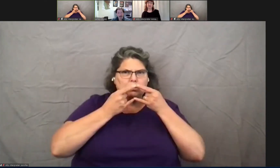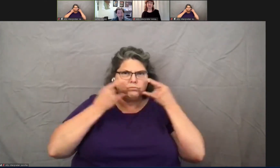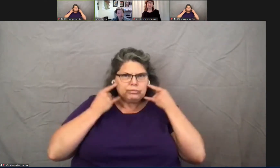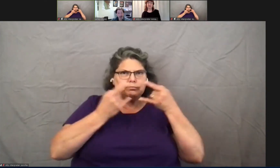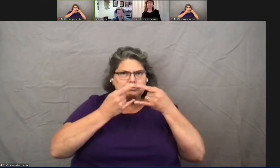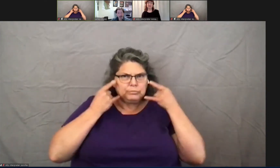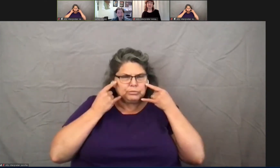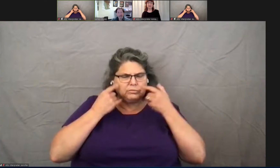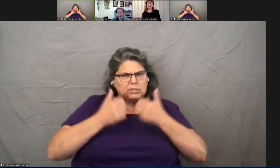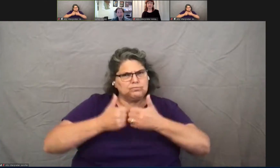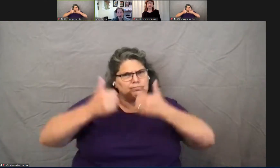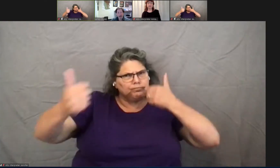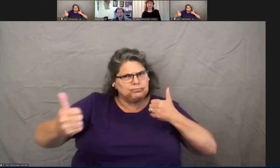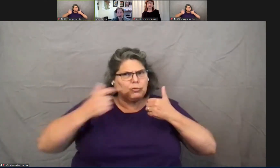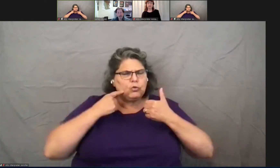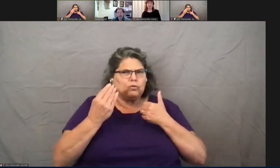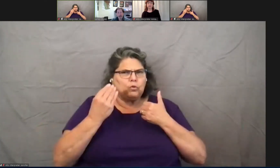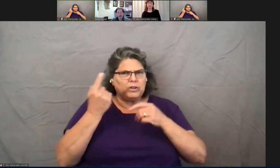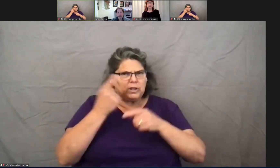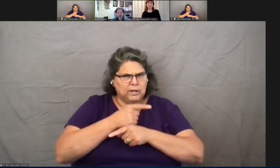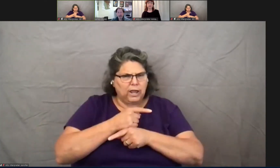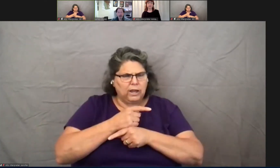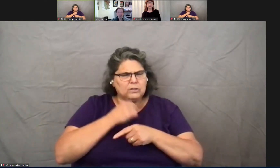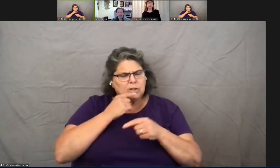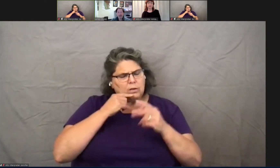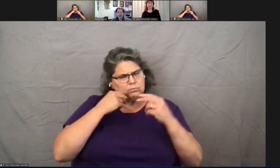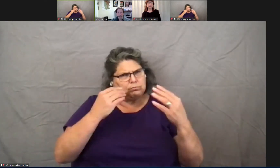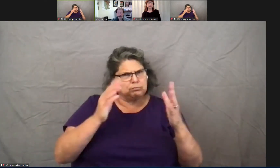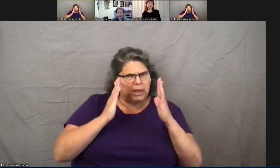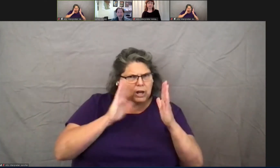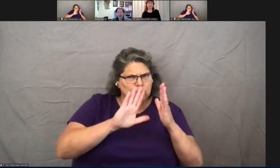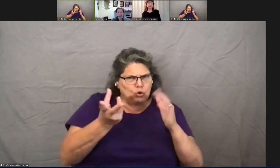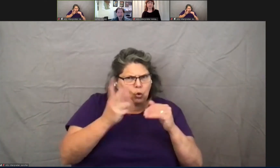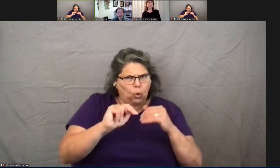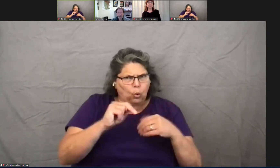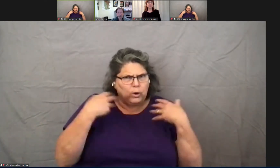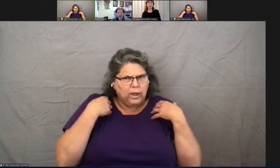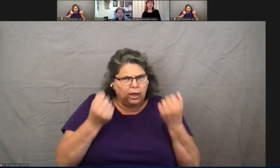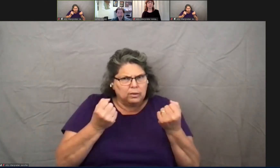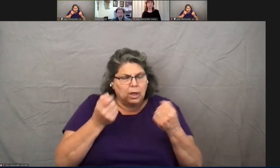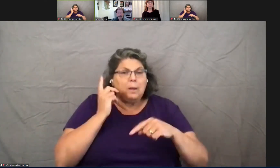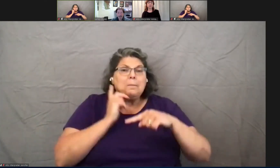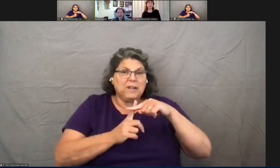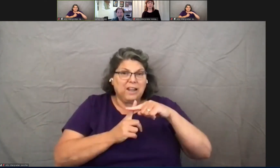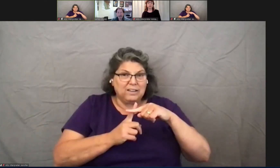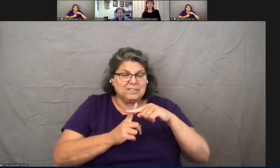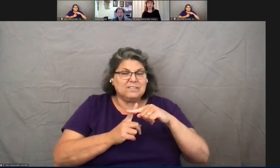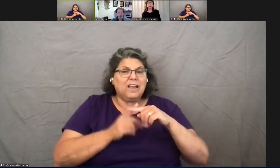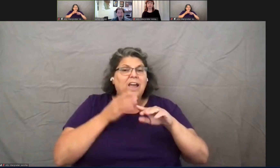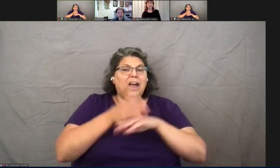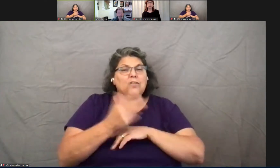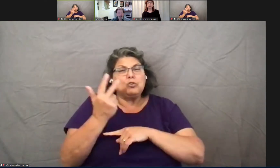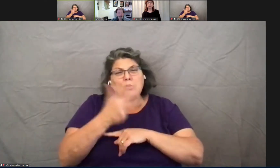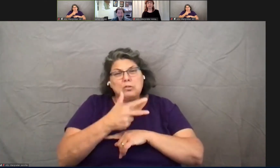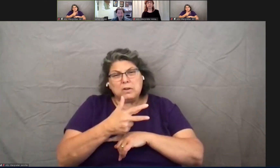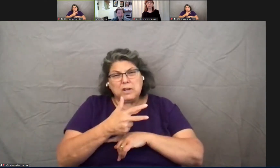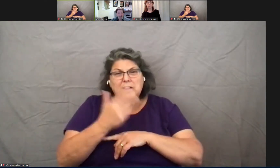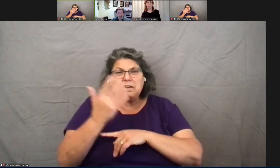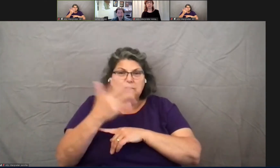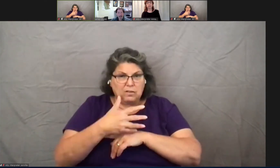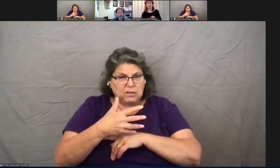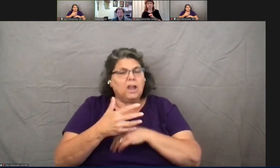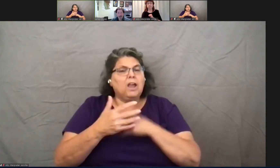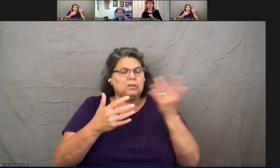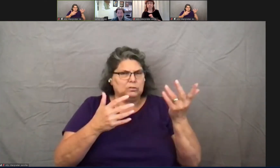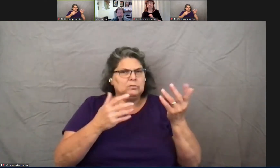and self-monitor. But also new recommendations are to test at 3 to 5 days to see if you have become